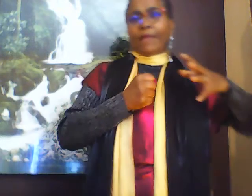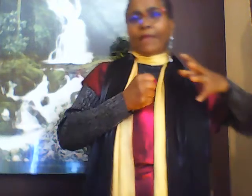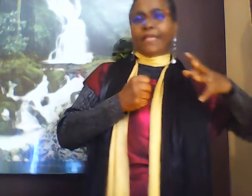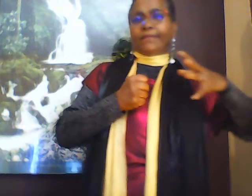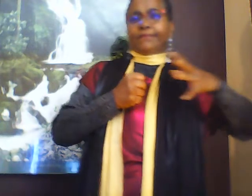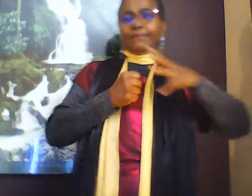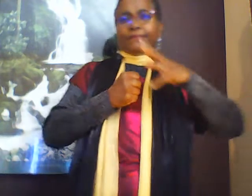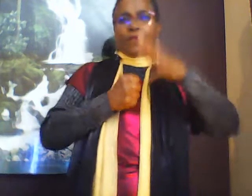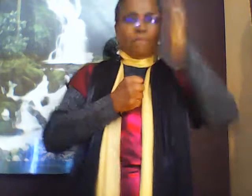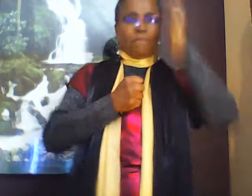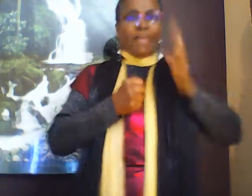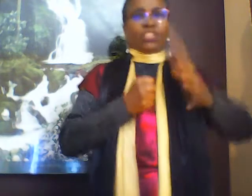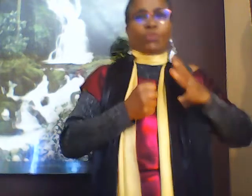Fibrin, make sure.